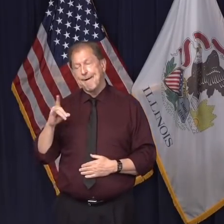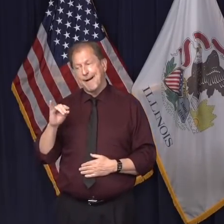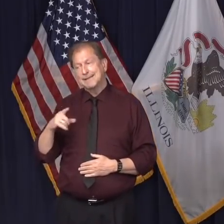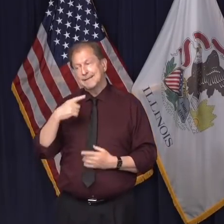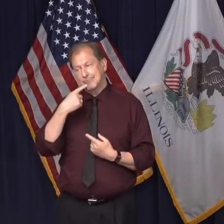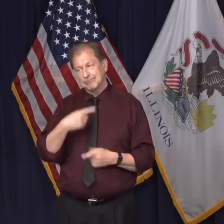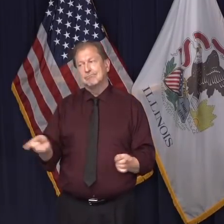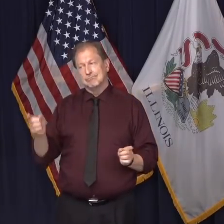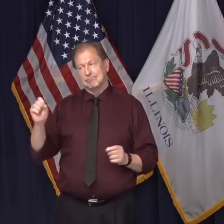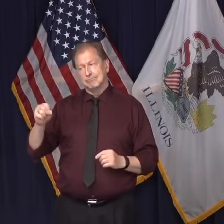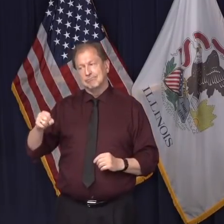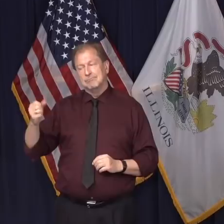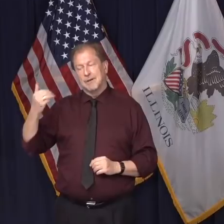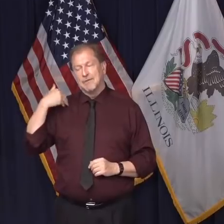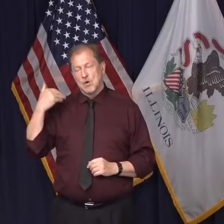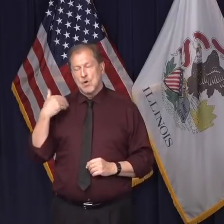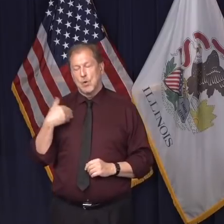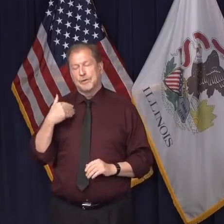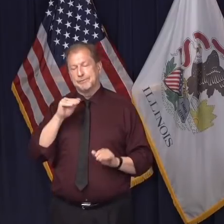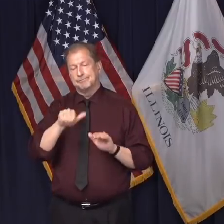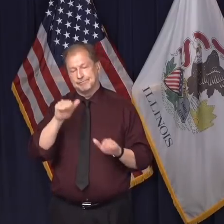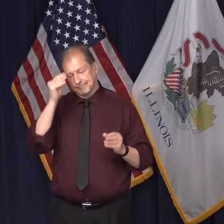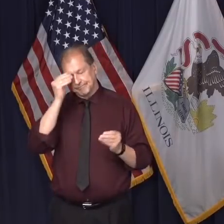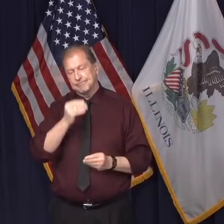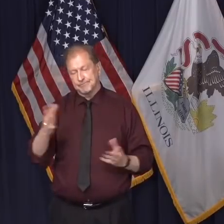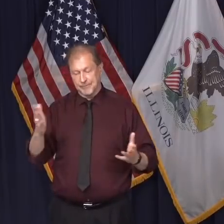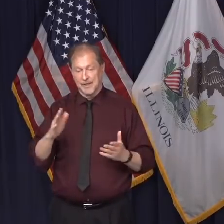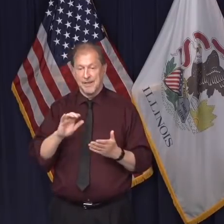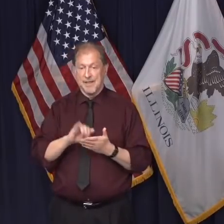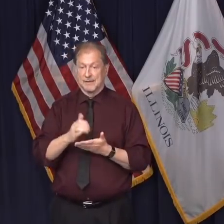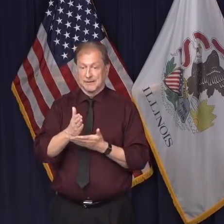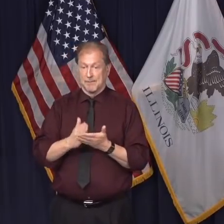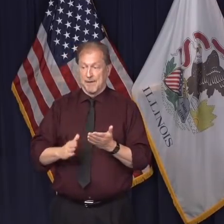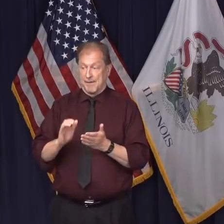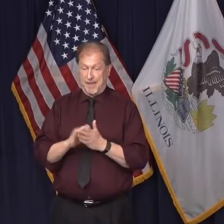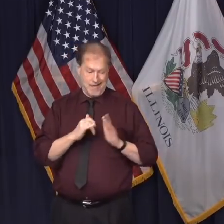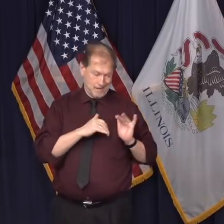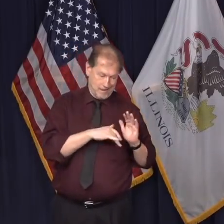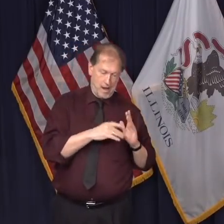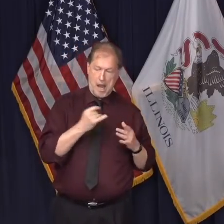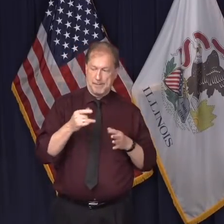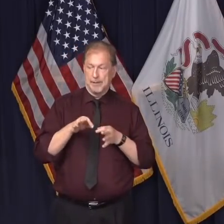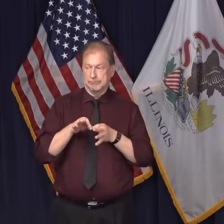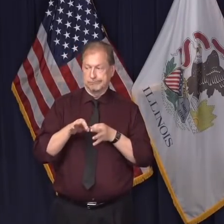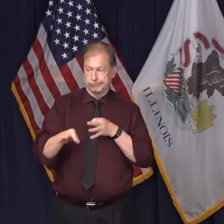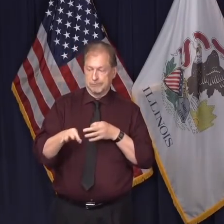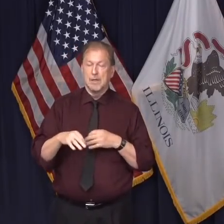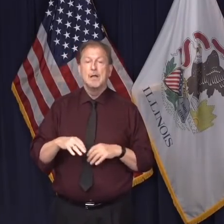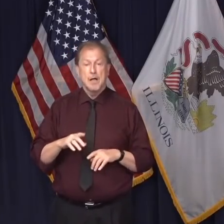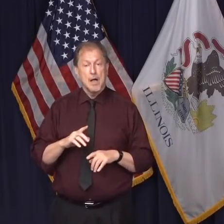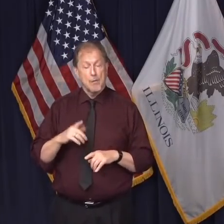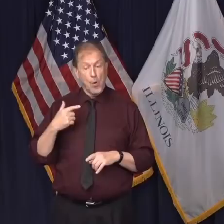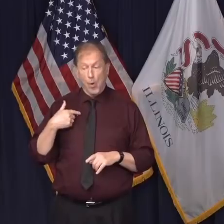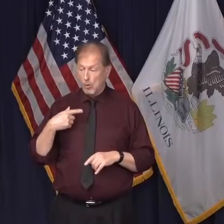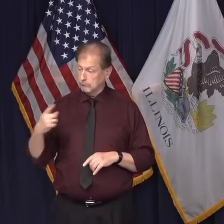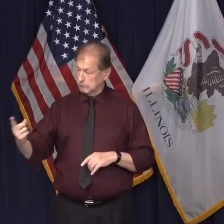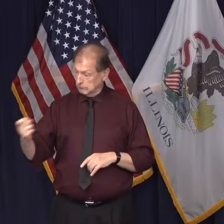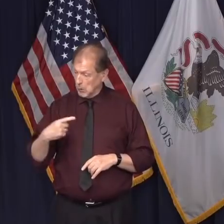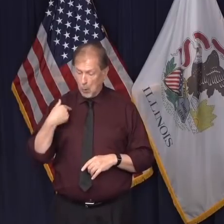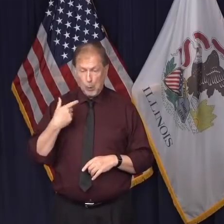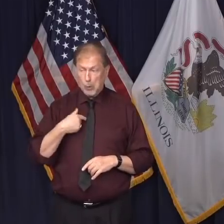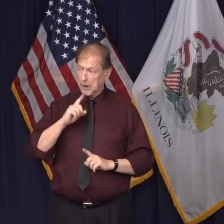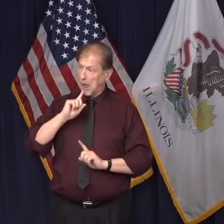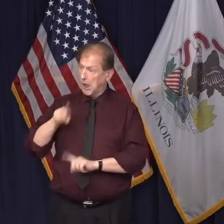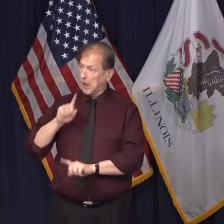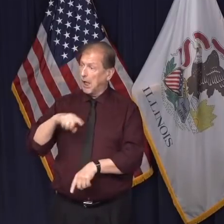that clear, and I think we've notified people as much as we can and are required to, but it's our intention to fulfill the FOIA requests.